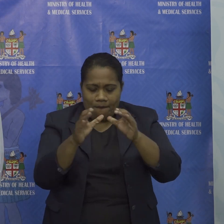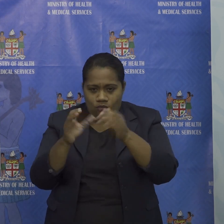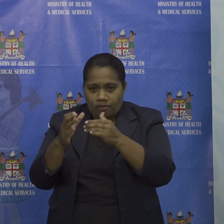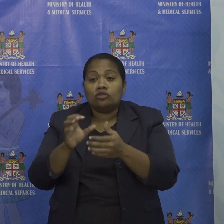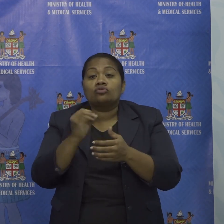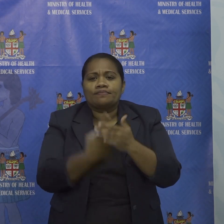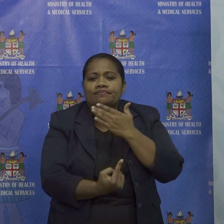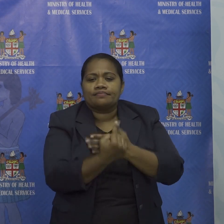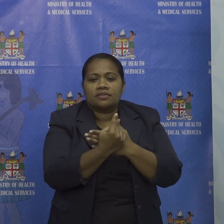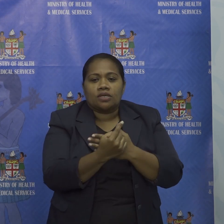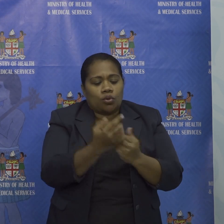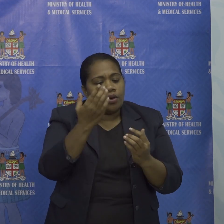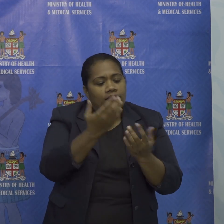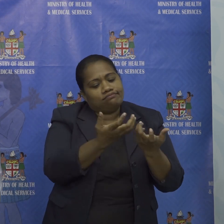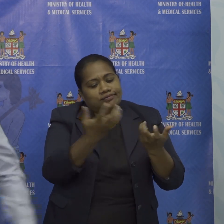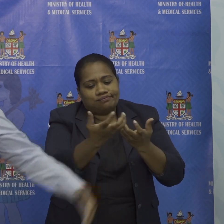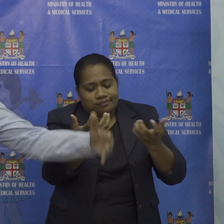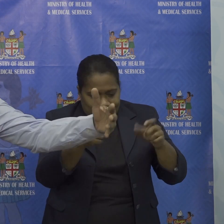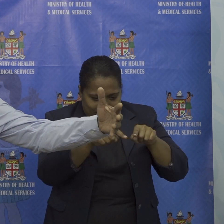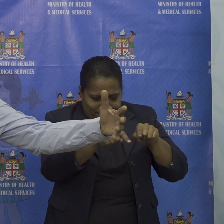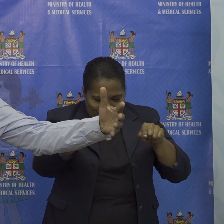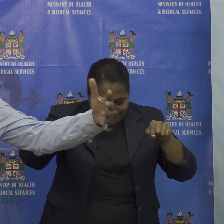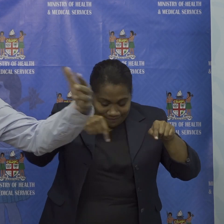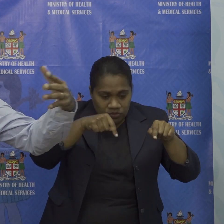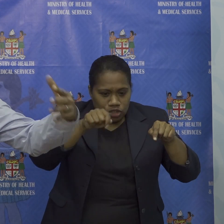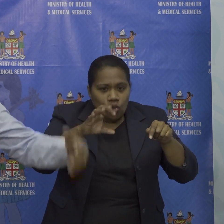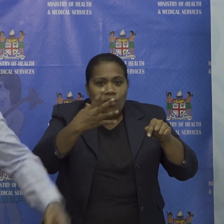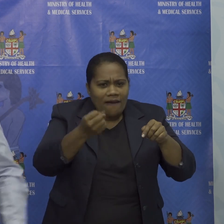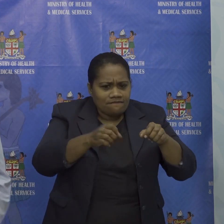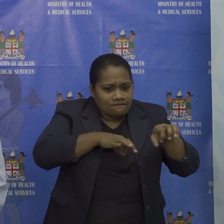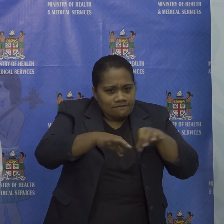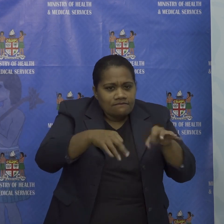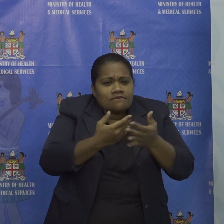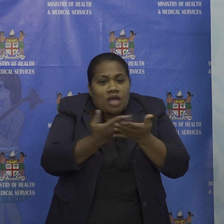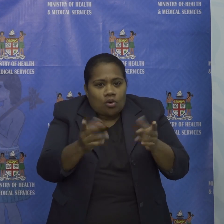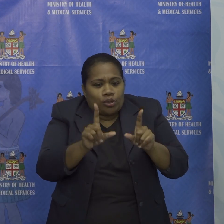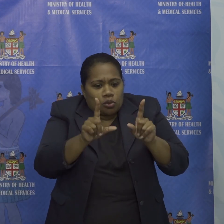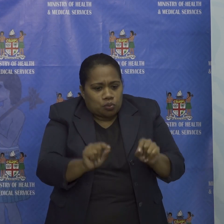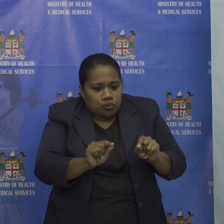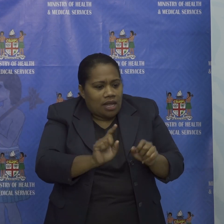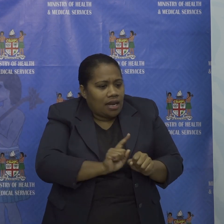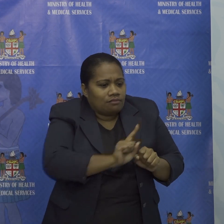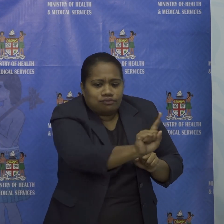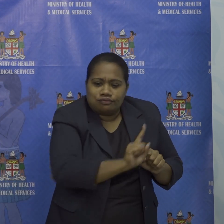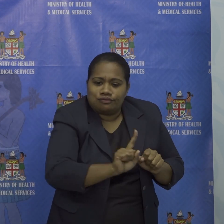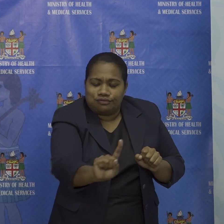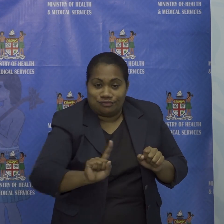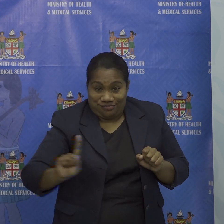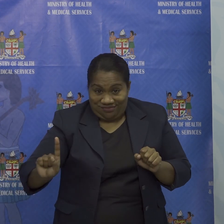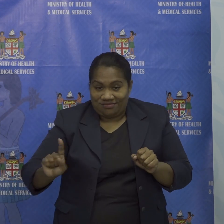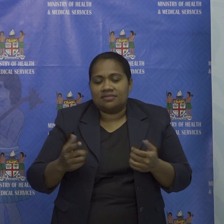divided them to start from each end. And there's a strategy of how they're going to do the coverage. The other thing to remember is